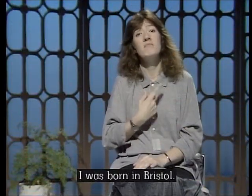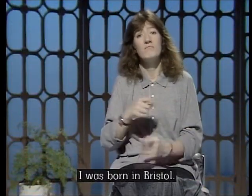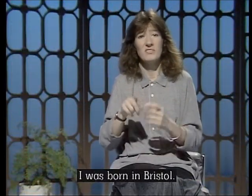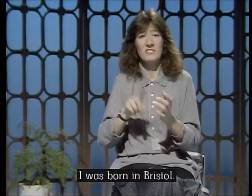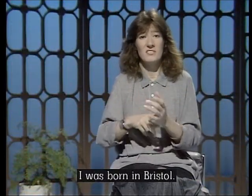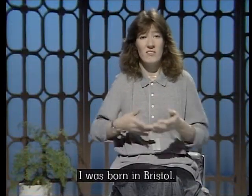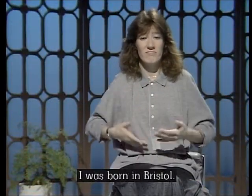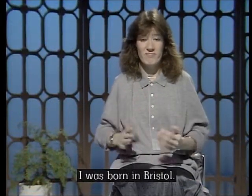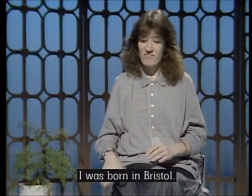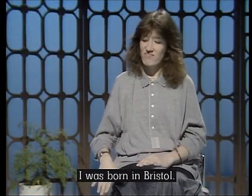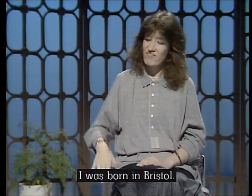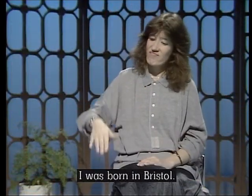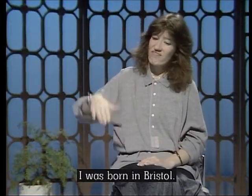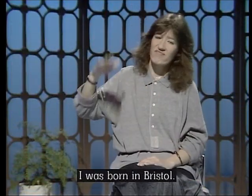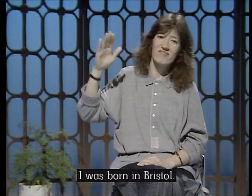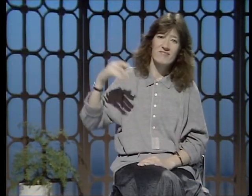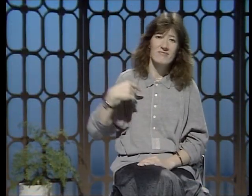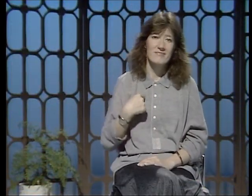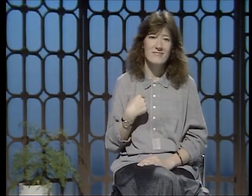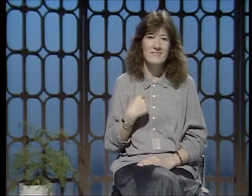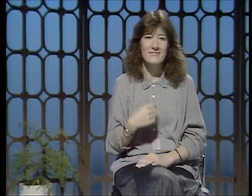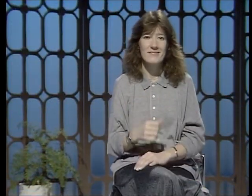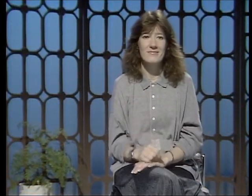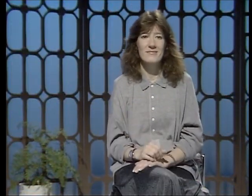I was born in Bristol.